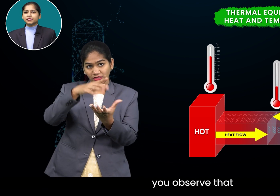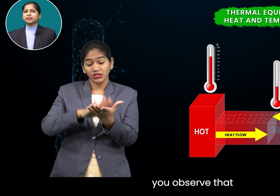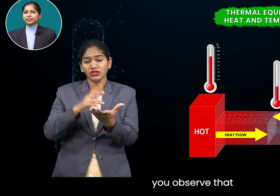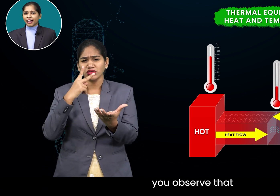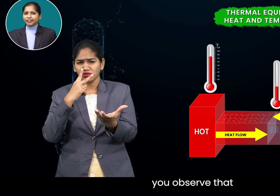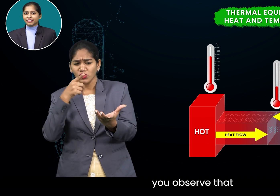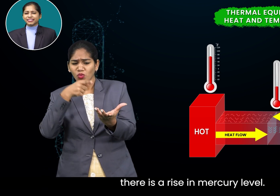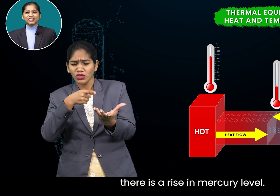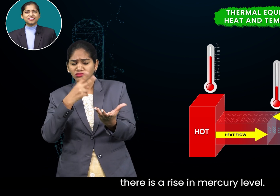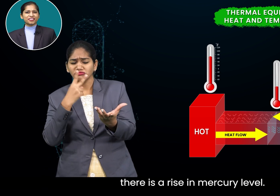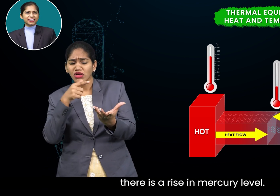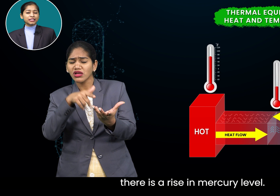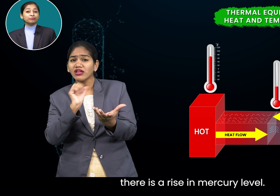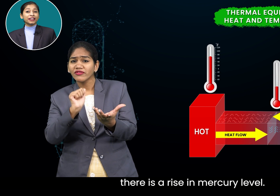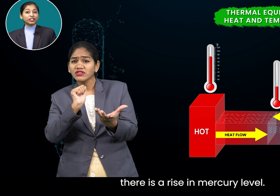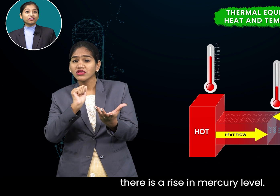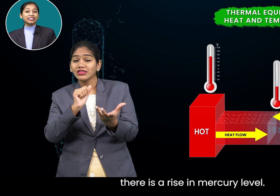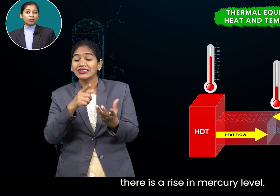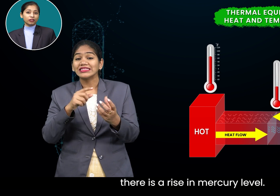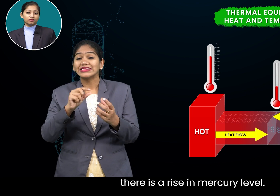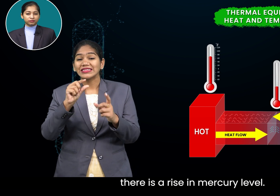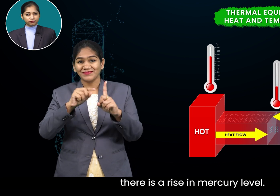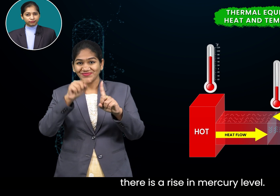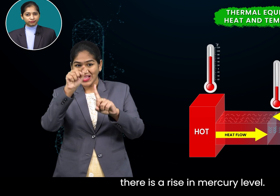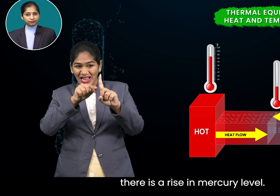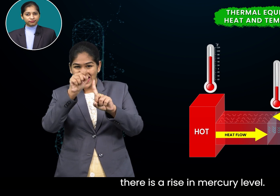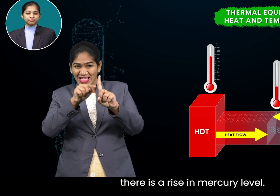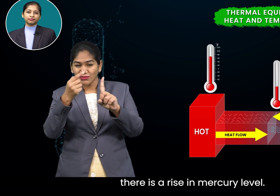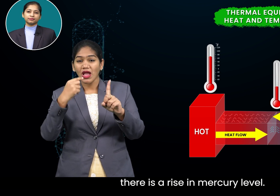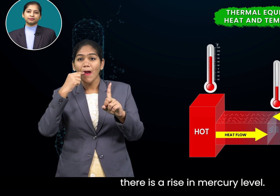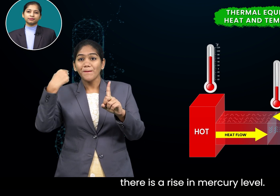you observe that there is a rise in mercury level.